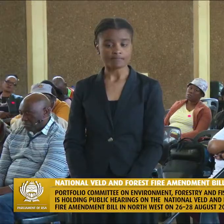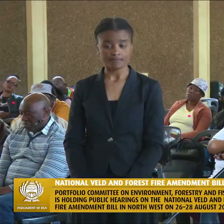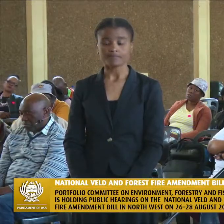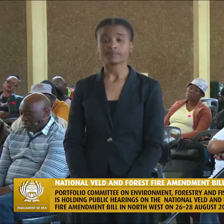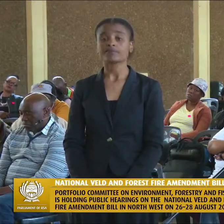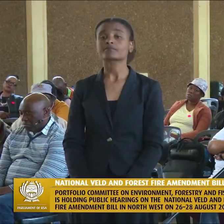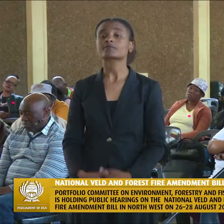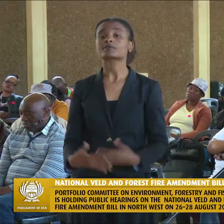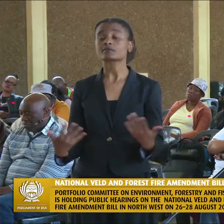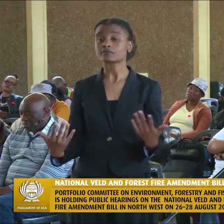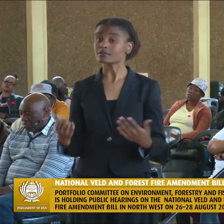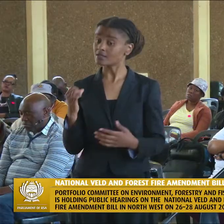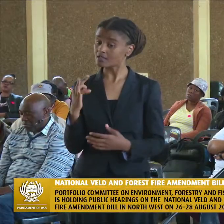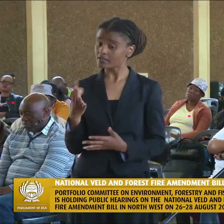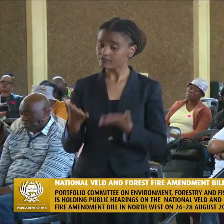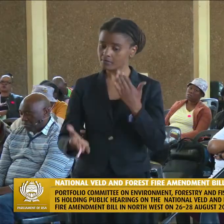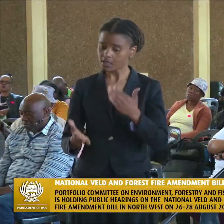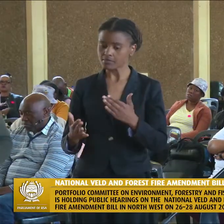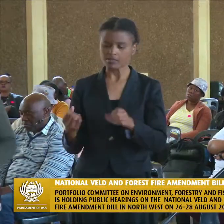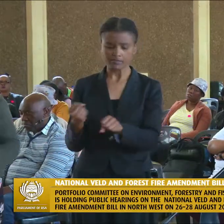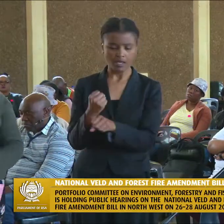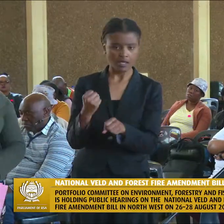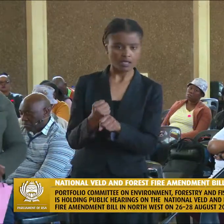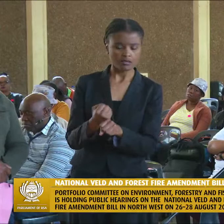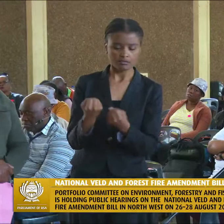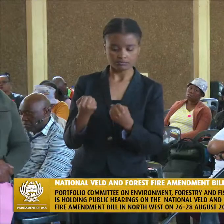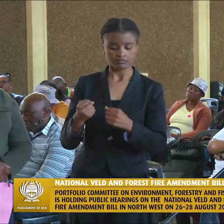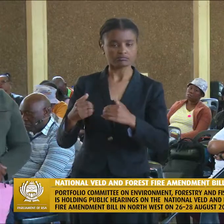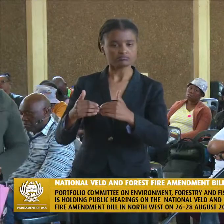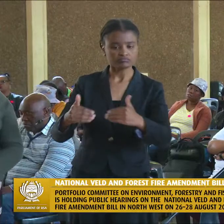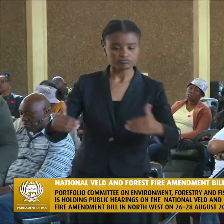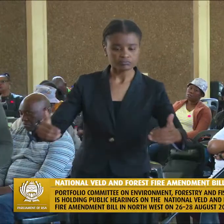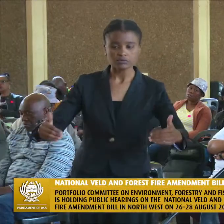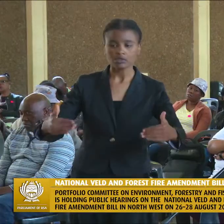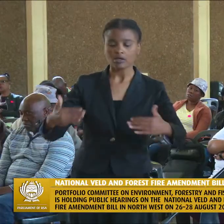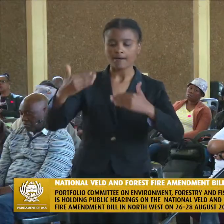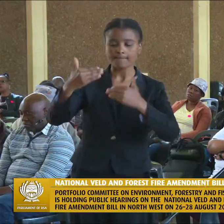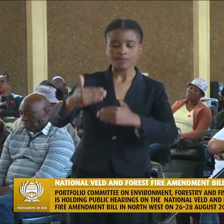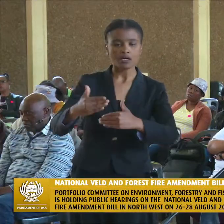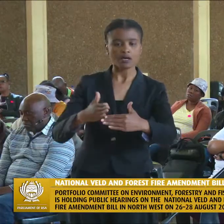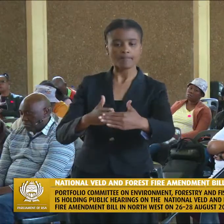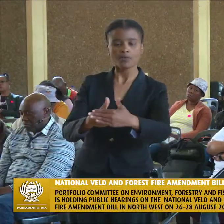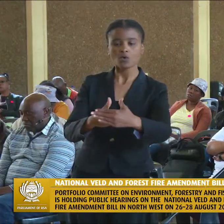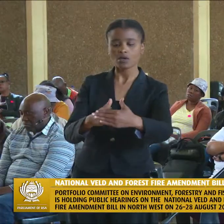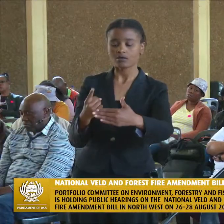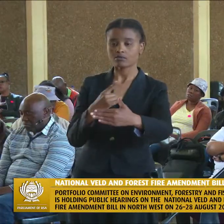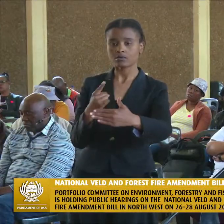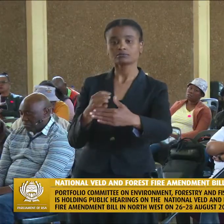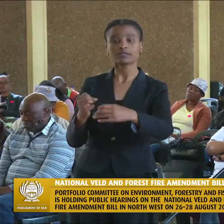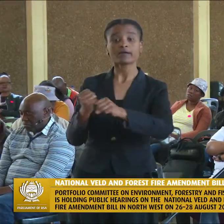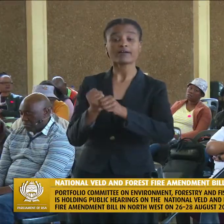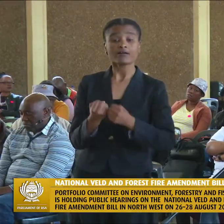because if they have fire breaks the fire won't reach the houses or the livestocks